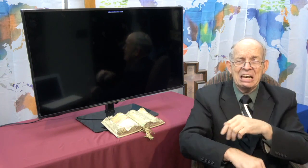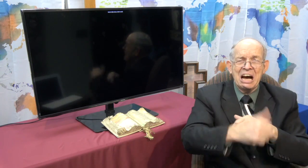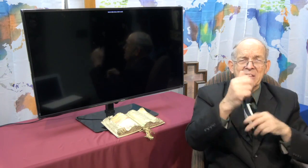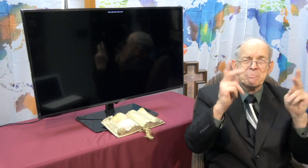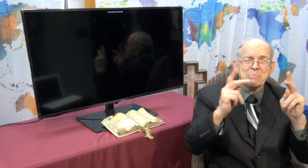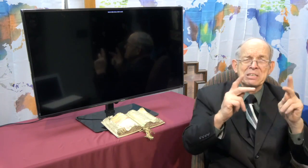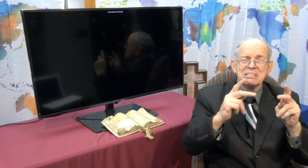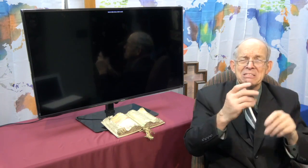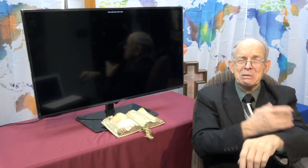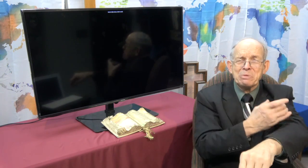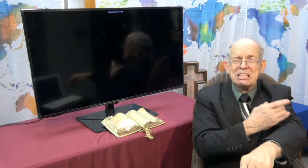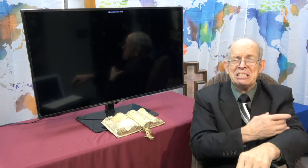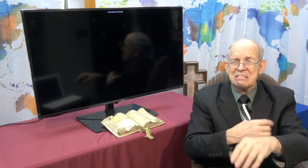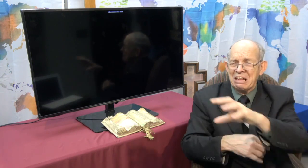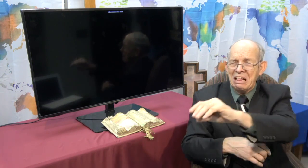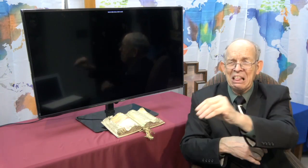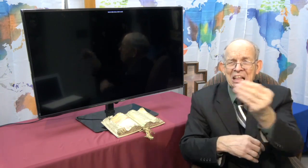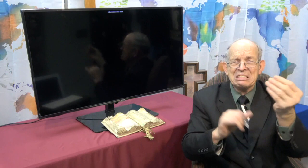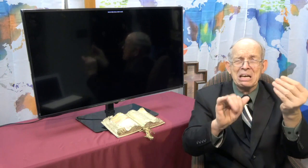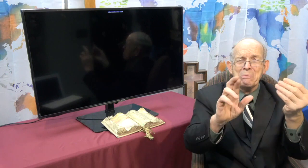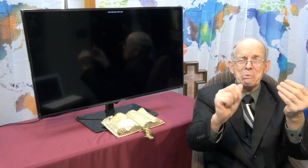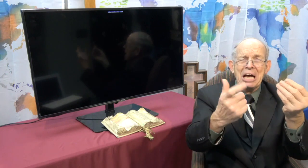I think people, liberty, say, right.